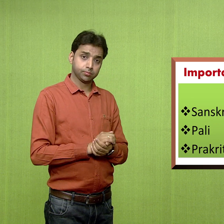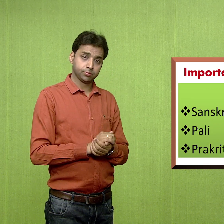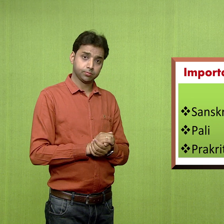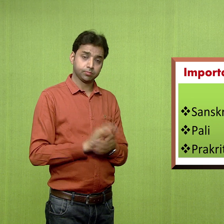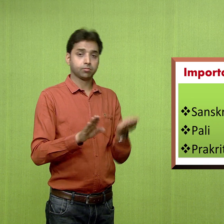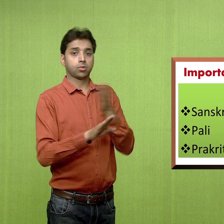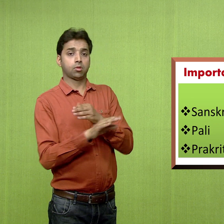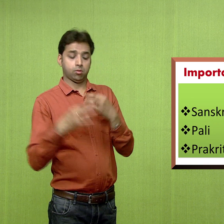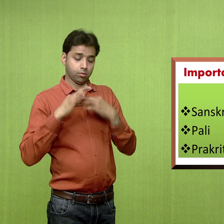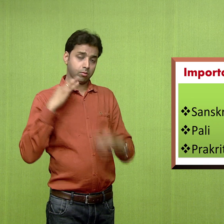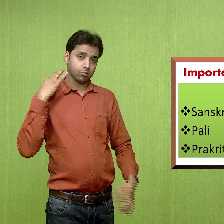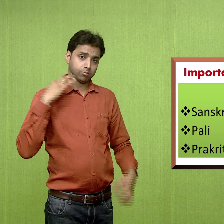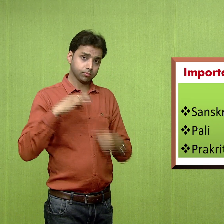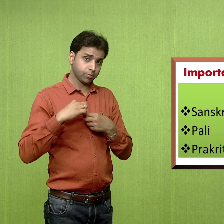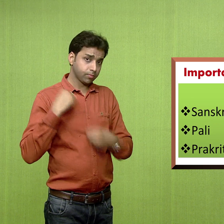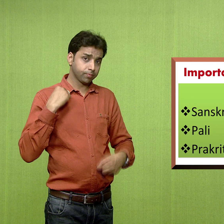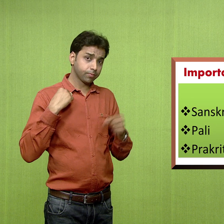or Brahmin education.